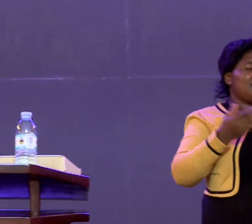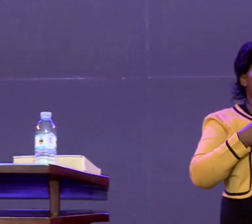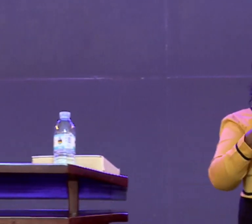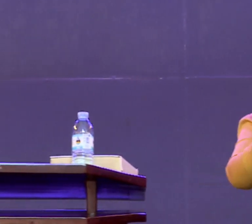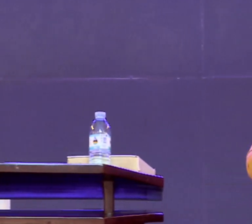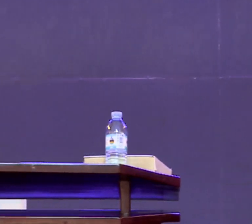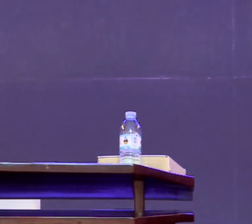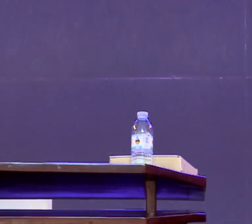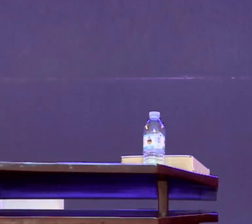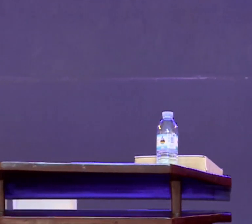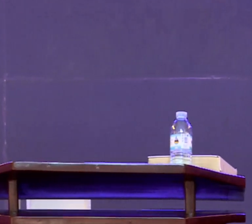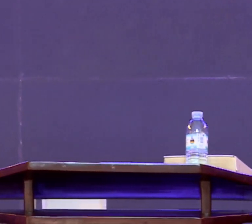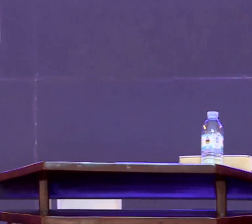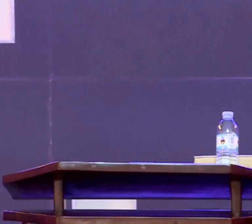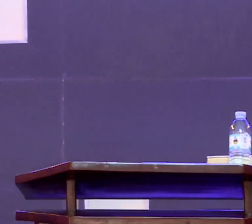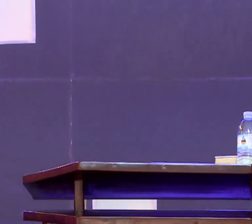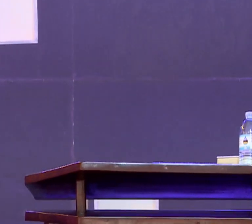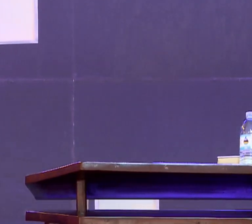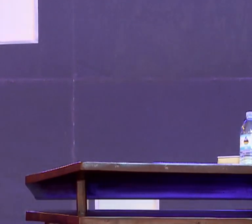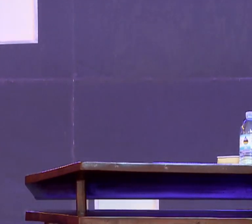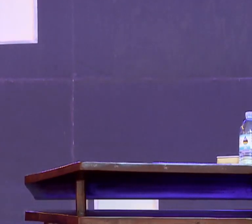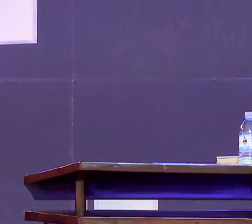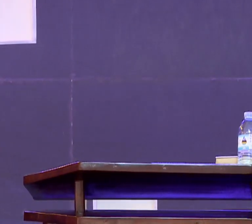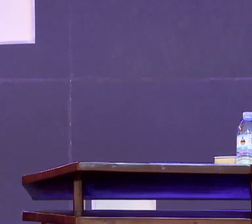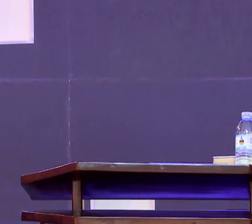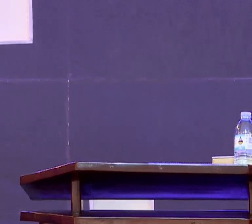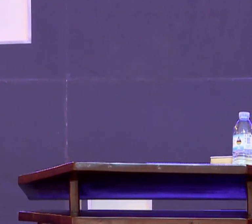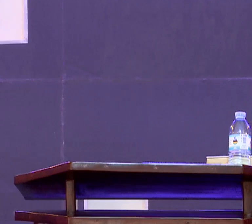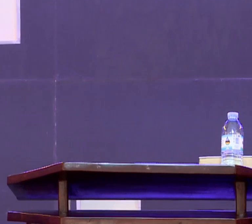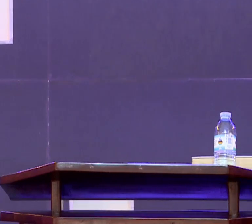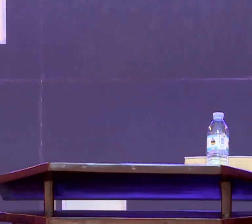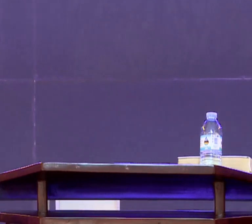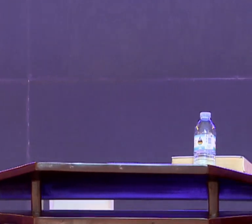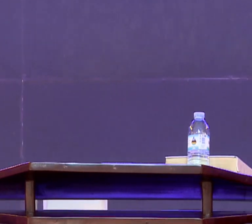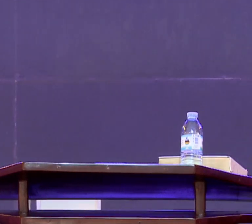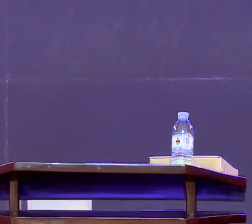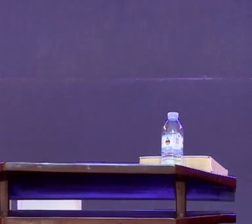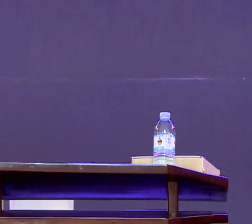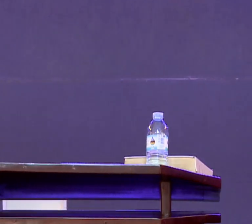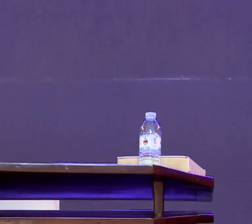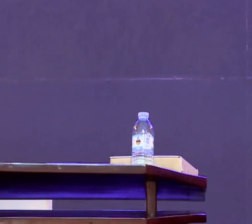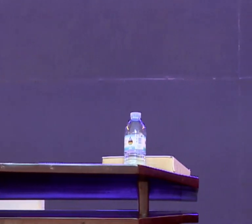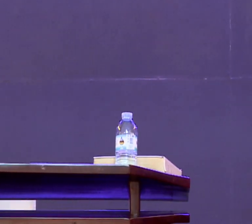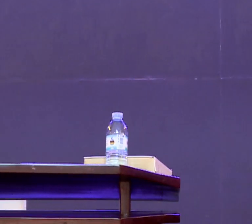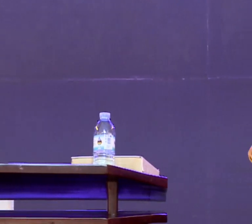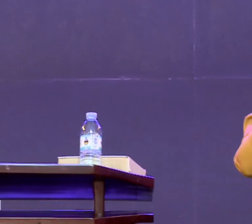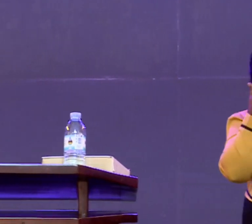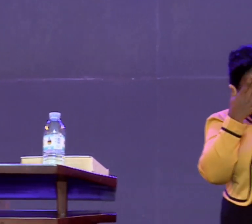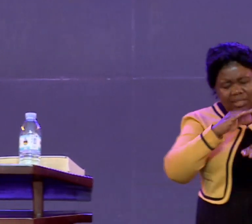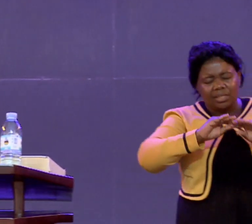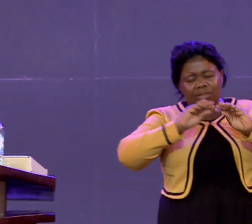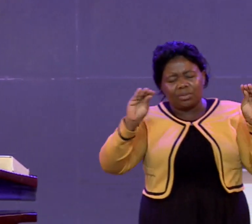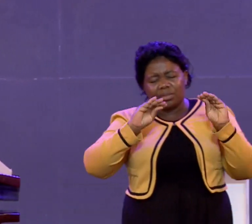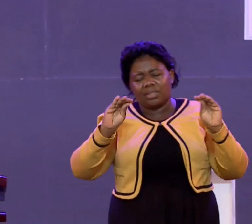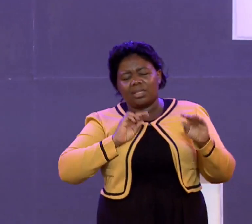the hard hearts. Mokama gonja mitima jafe. Lord, soften our hearts today. Tuigirisho bweto waje. Teach us humility, O Lord. Tuigirisho